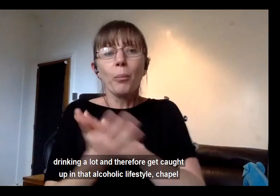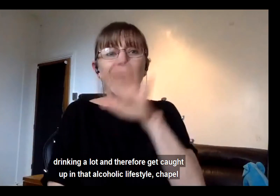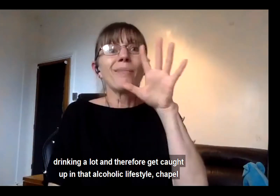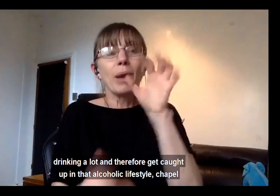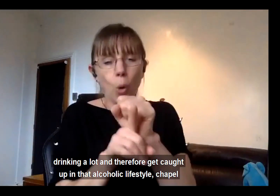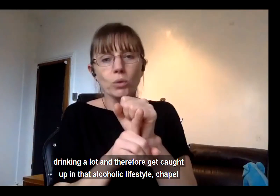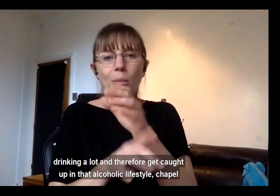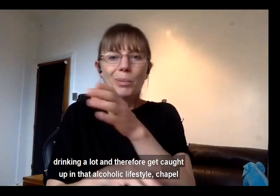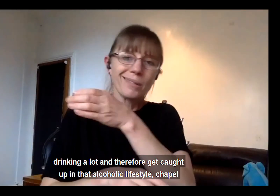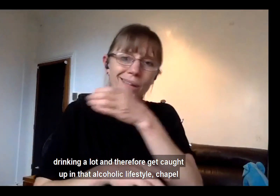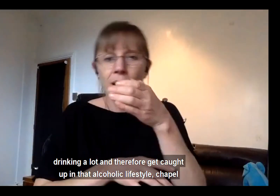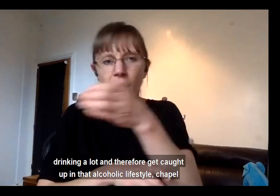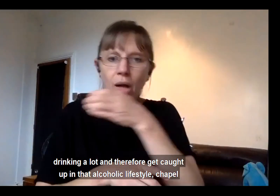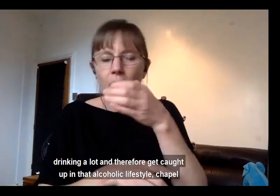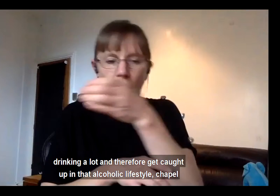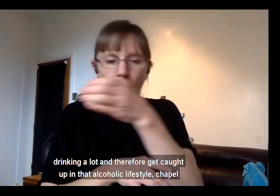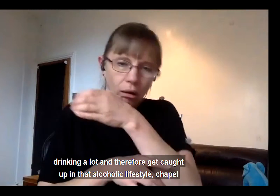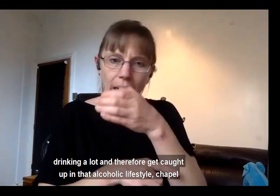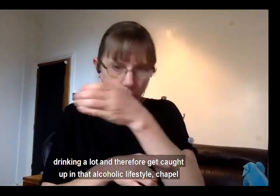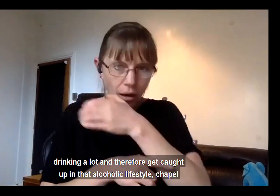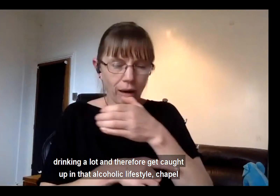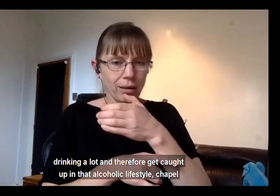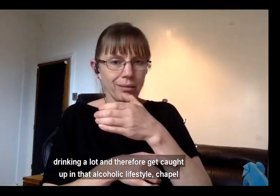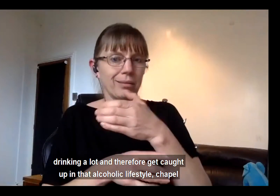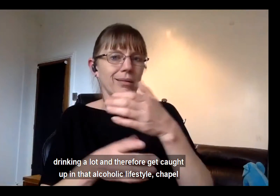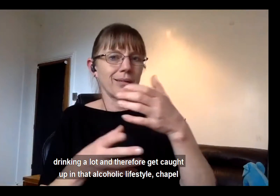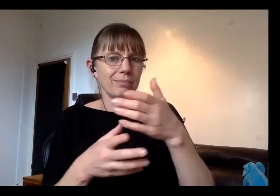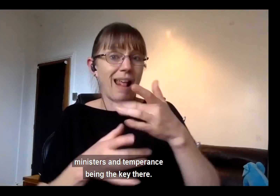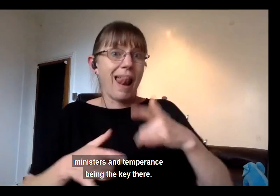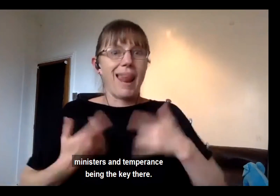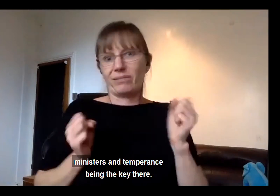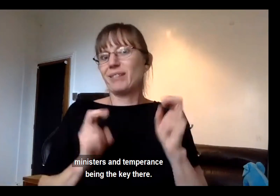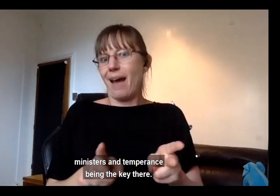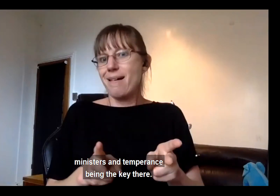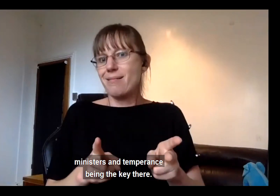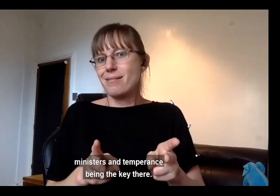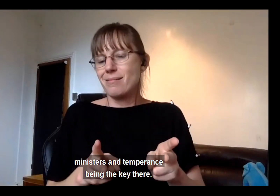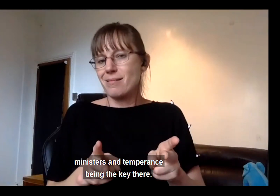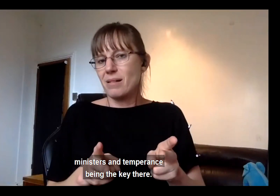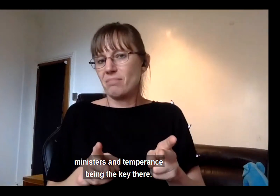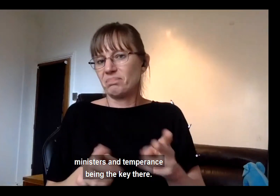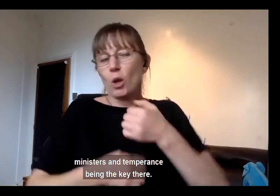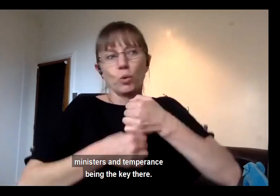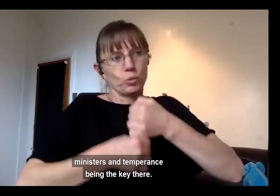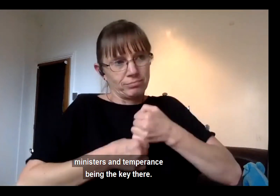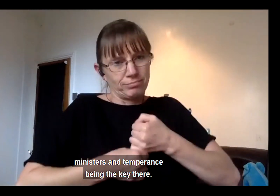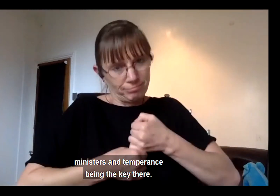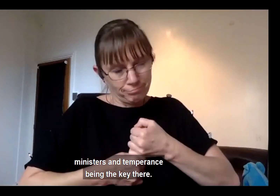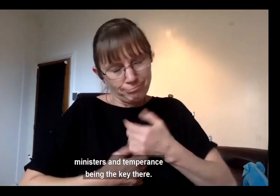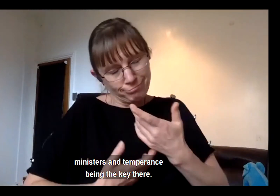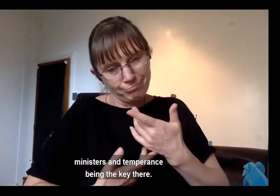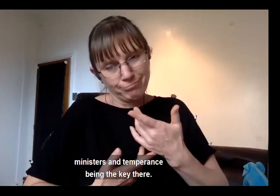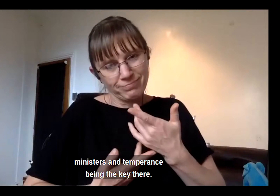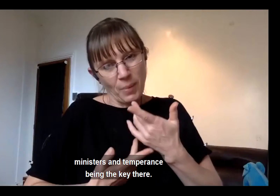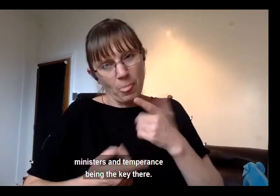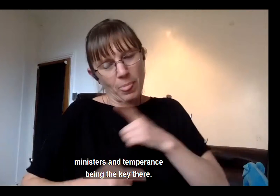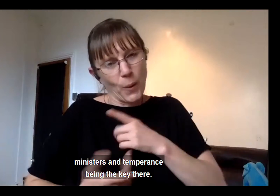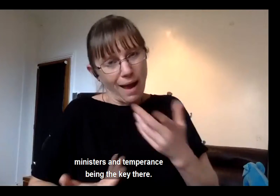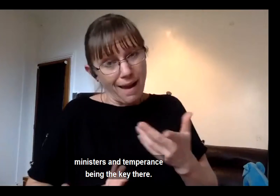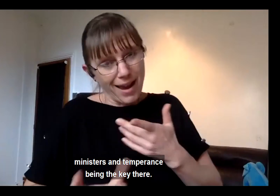that alcoholic lifestyle, chapel ministers and temperance being the key